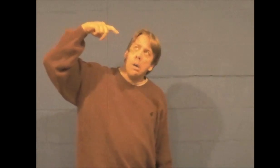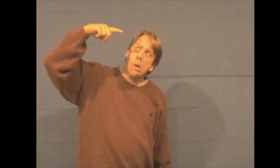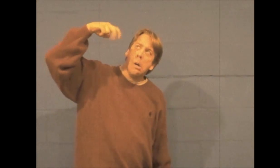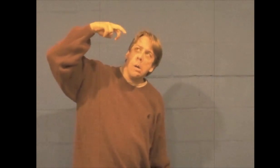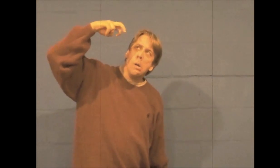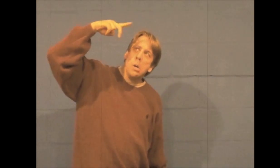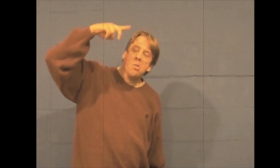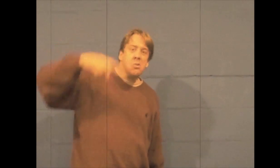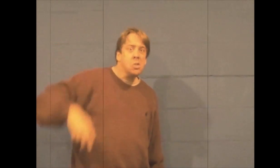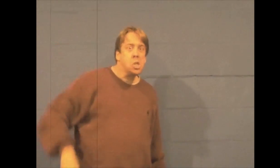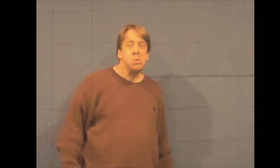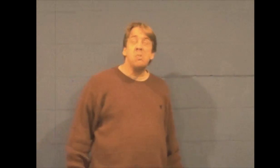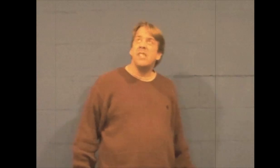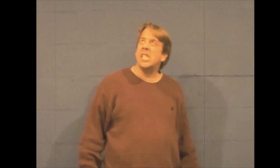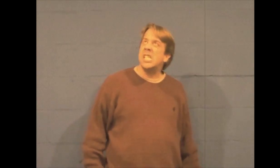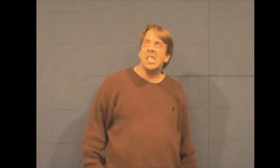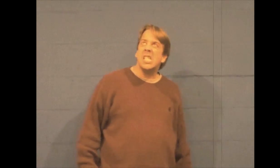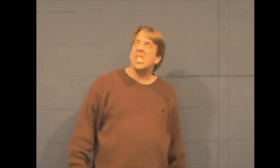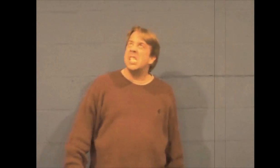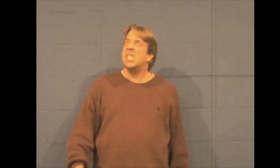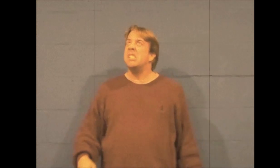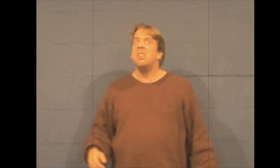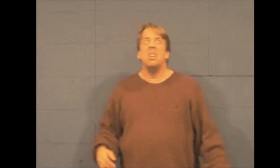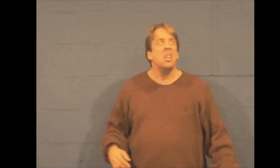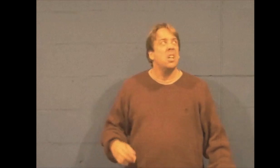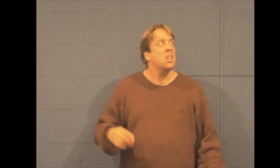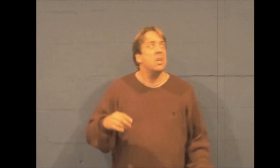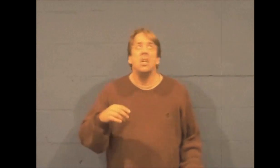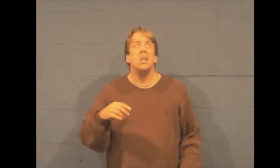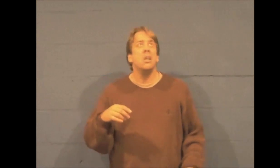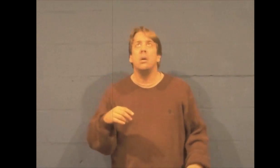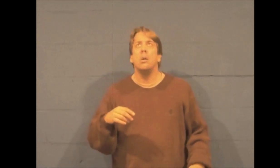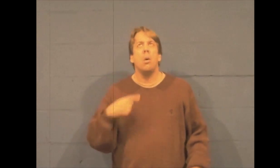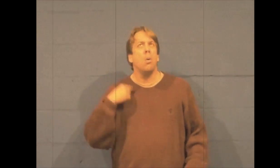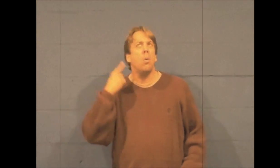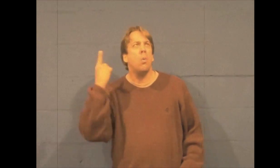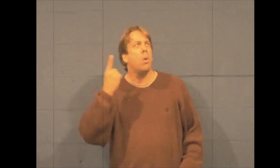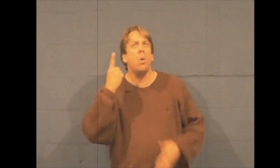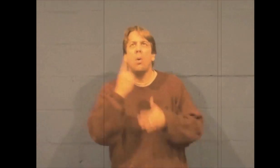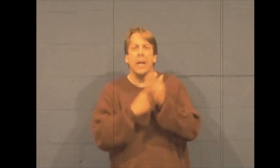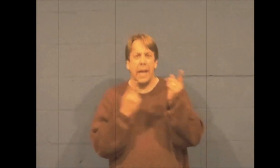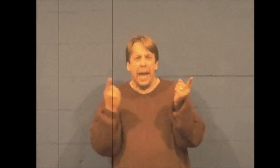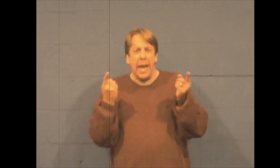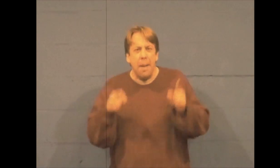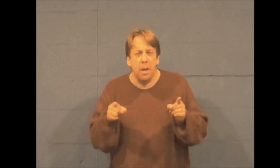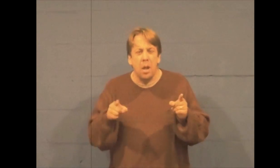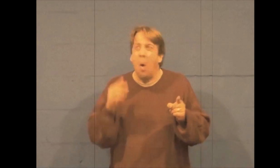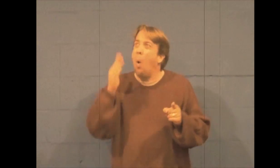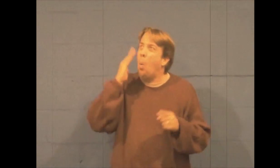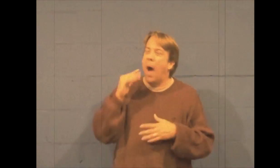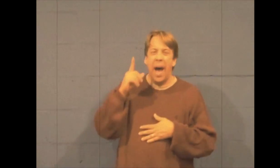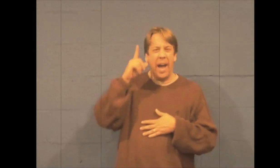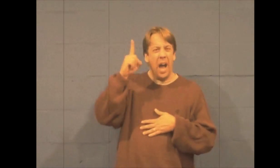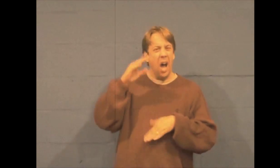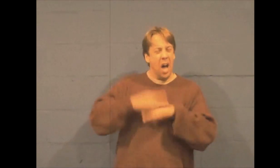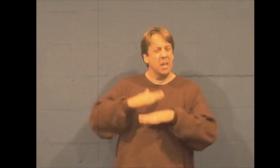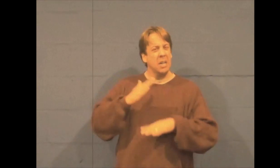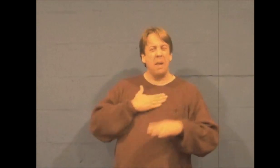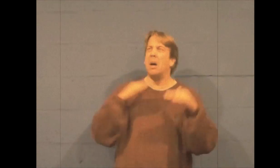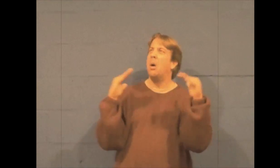the spring, and so I had to re-shingle everything. Up there walking on my brand new roof. Why the heck